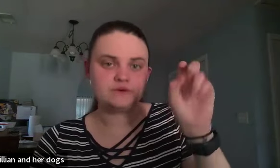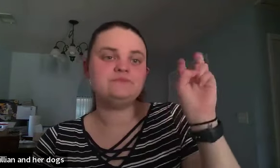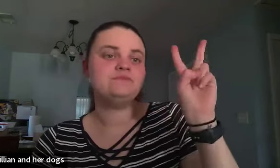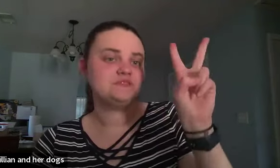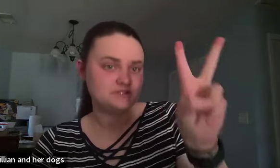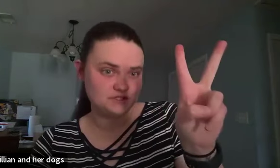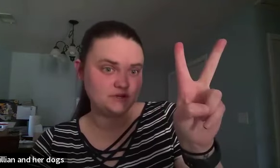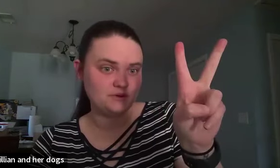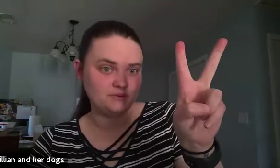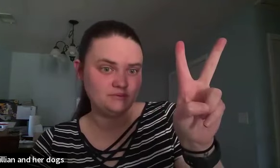two, two.